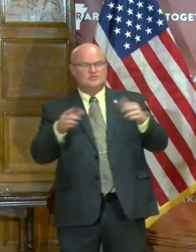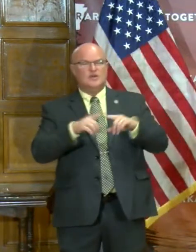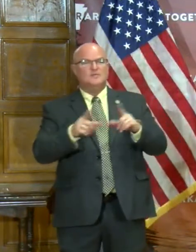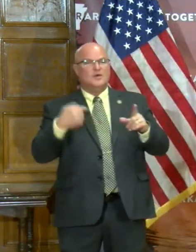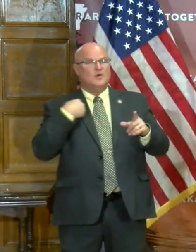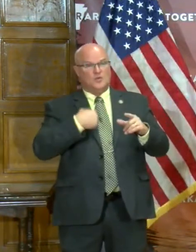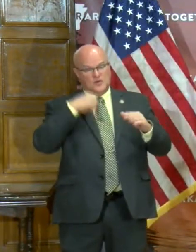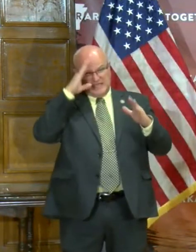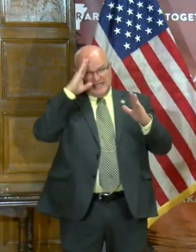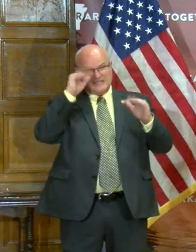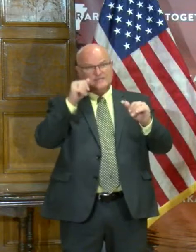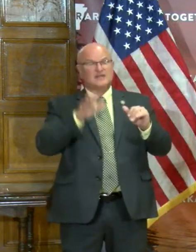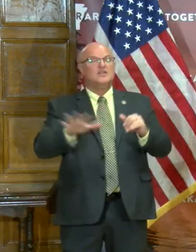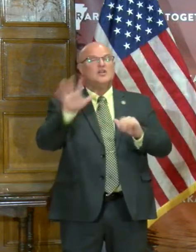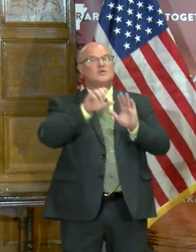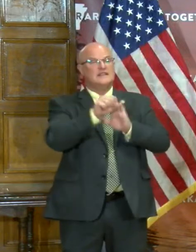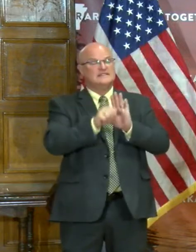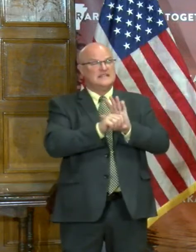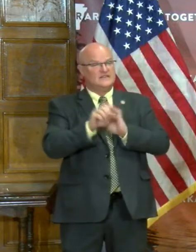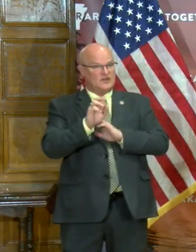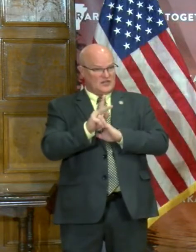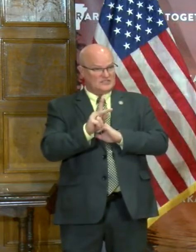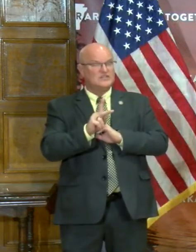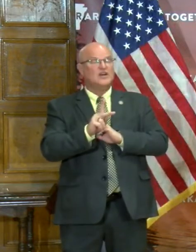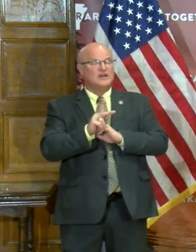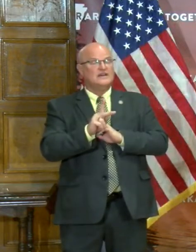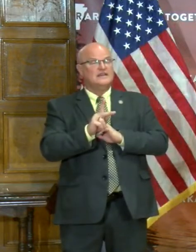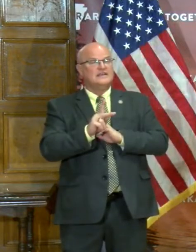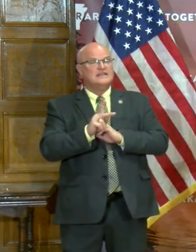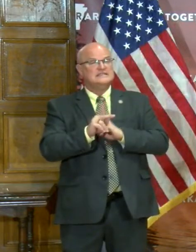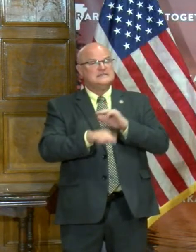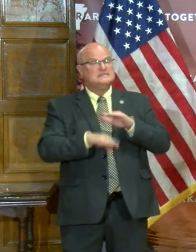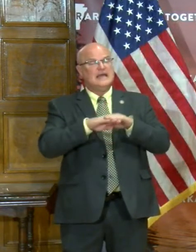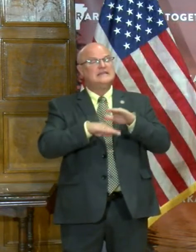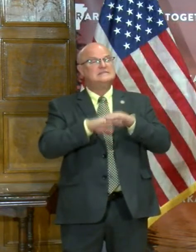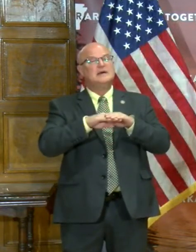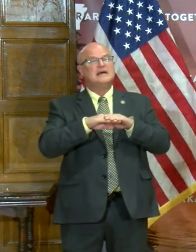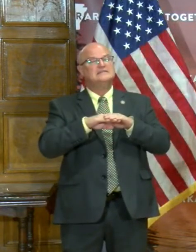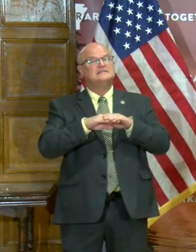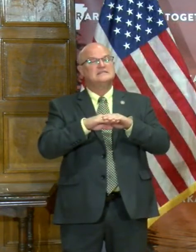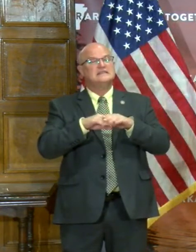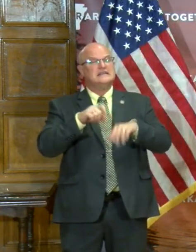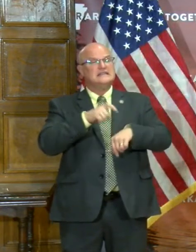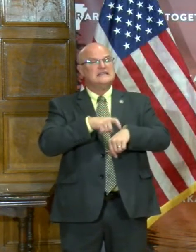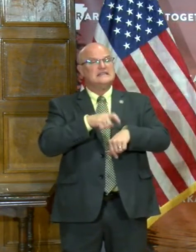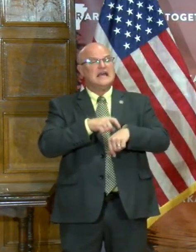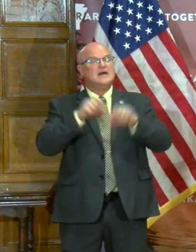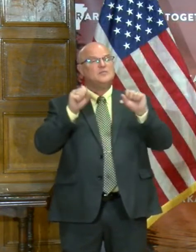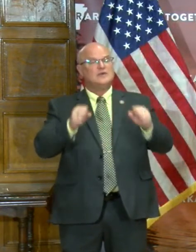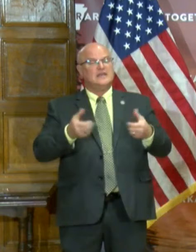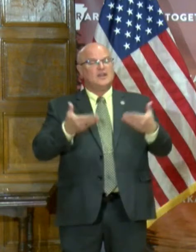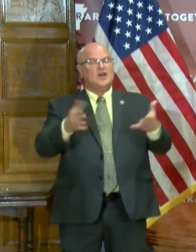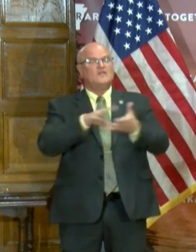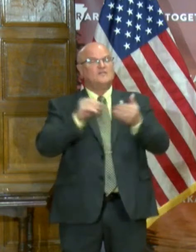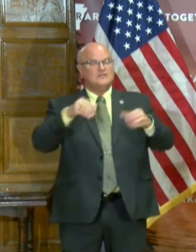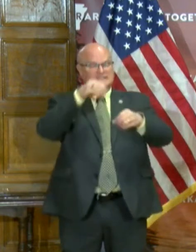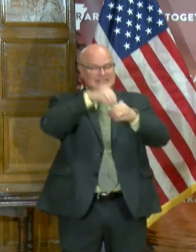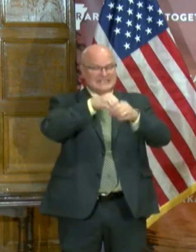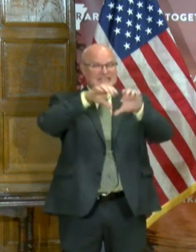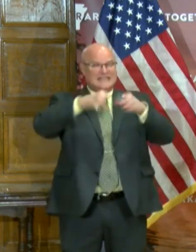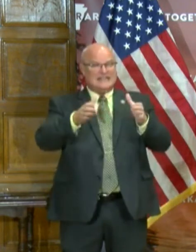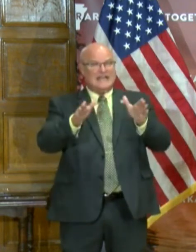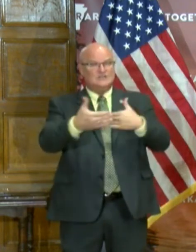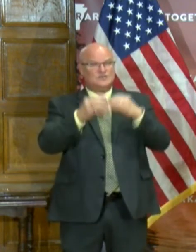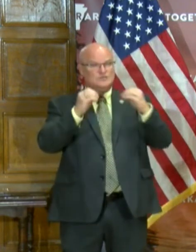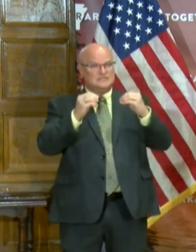that we expect across the state of Arkansas, is to maximize the time that we can offer the students in